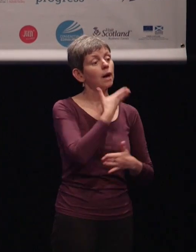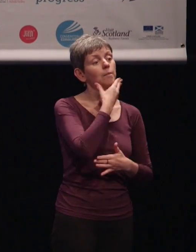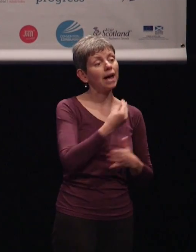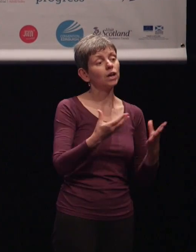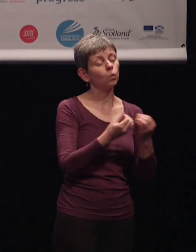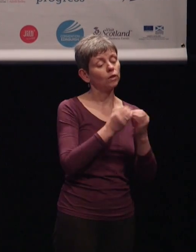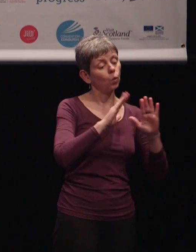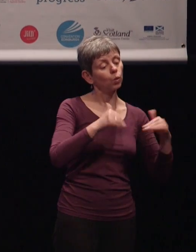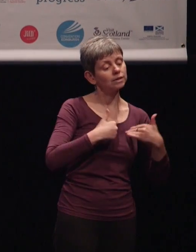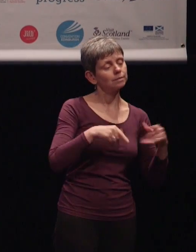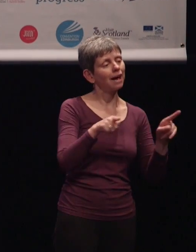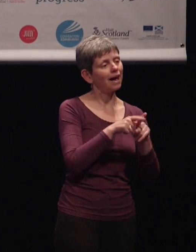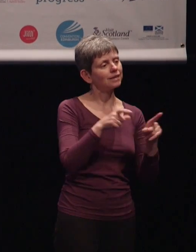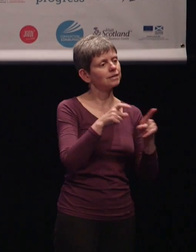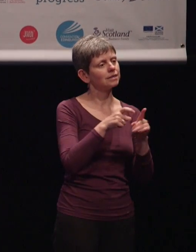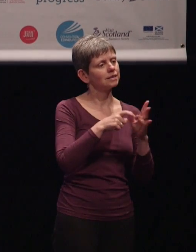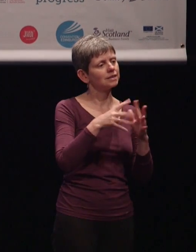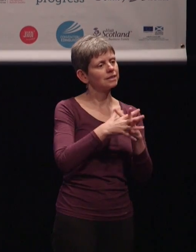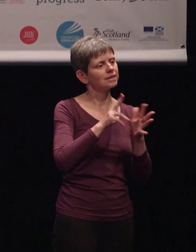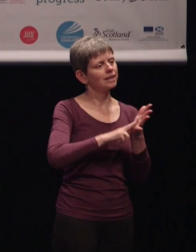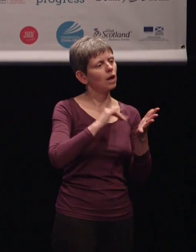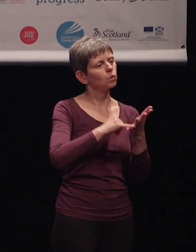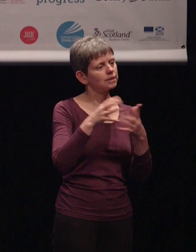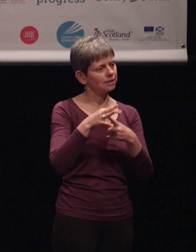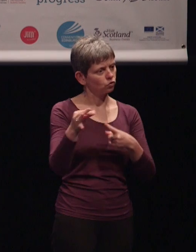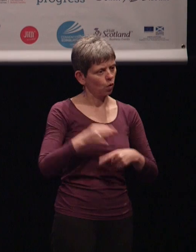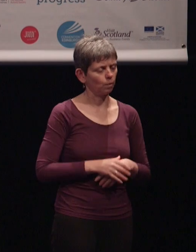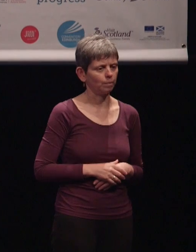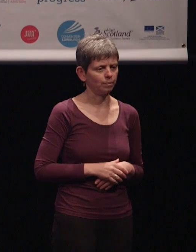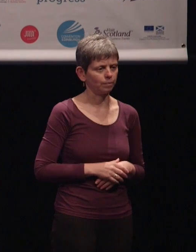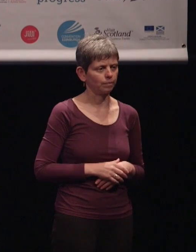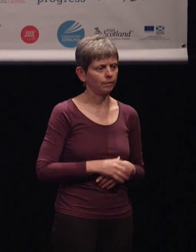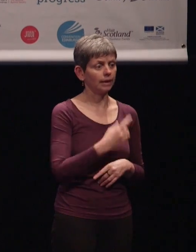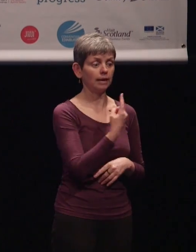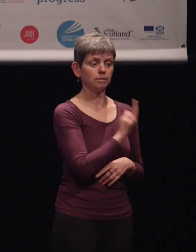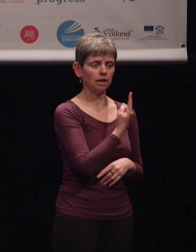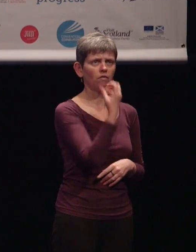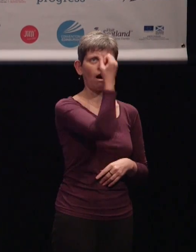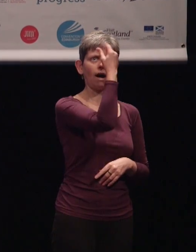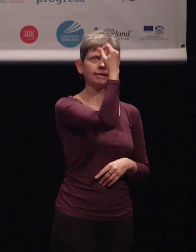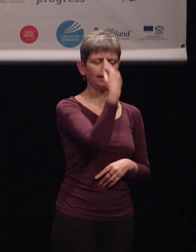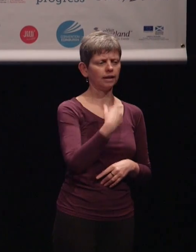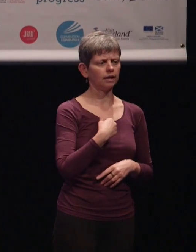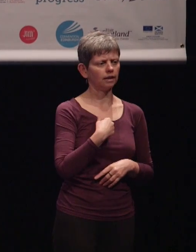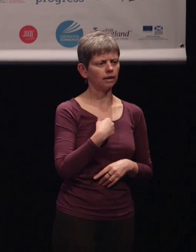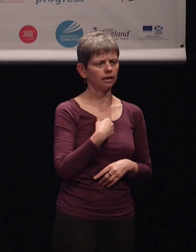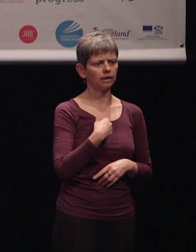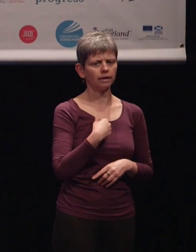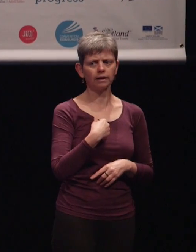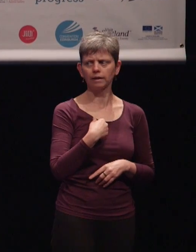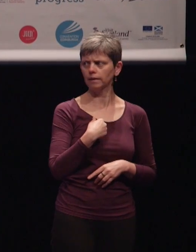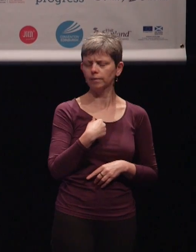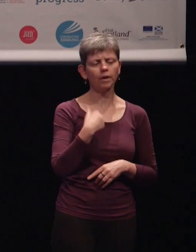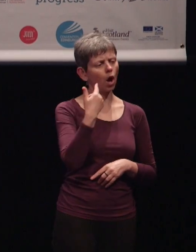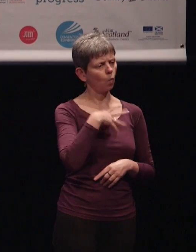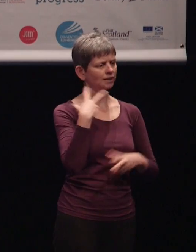has both. He one day came up with a fantastic idea that he wanted to have a